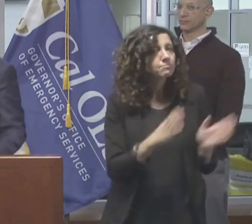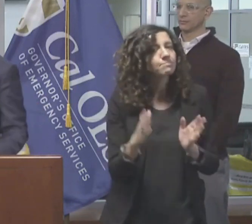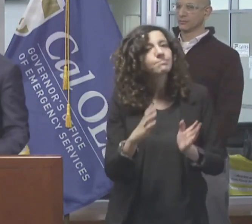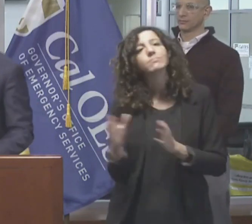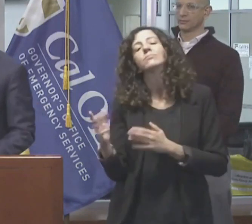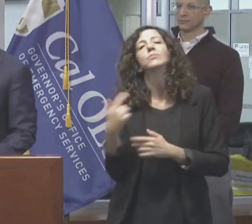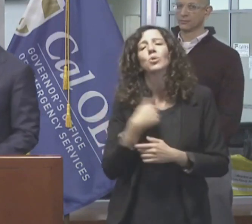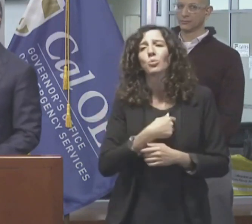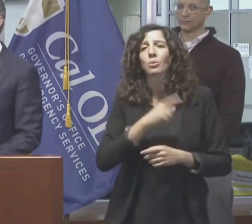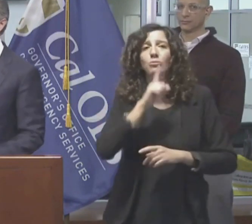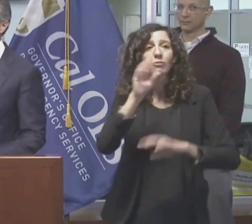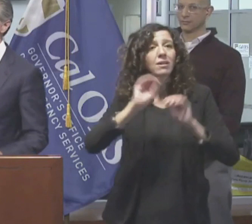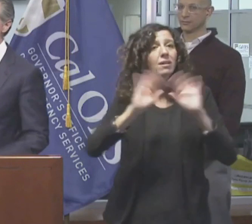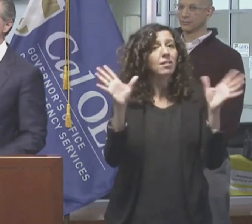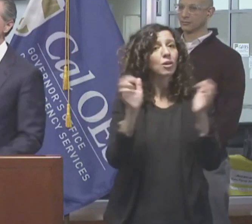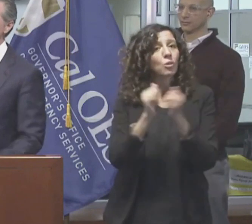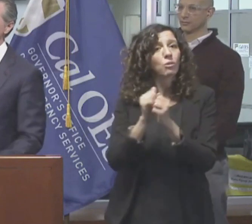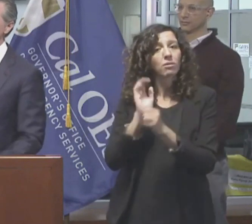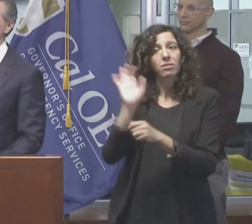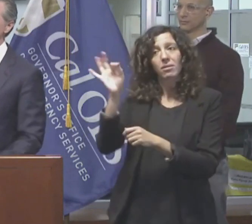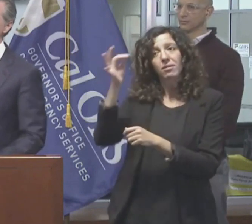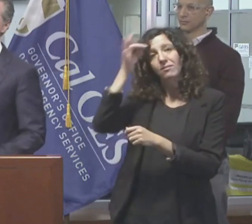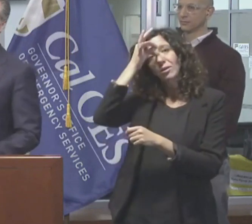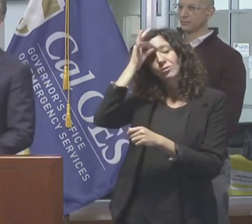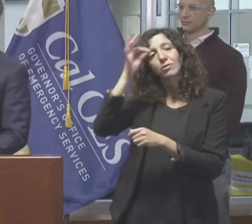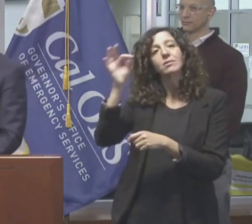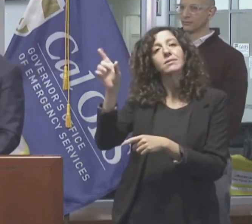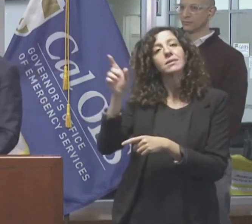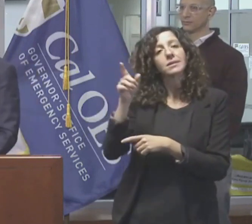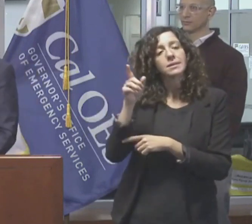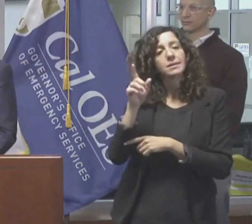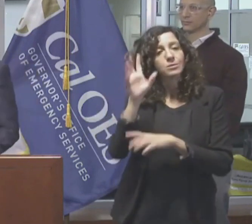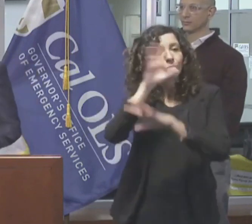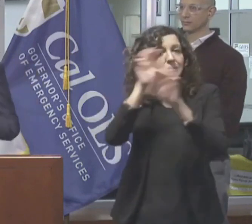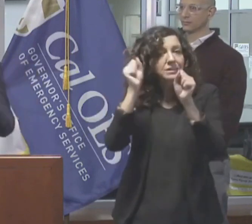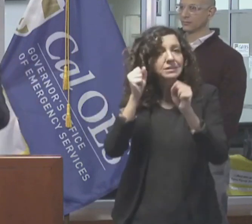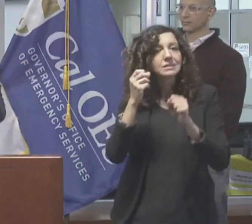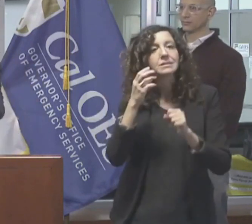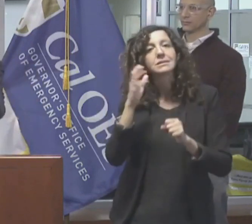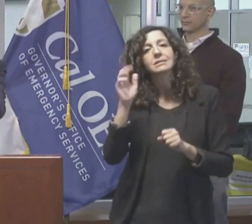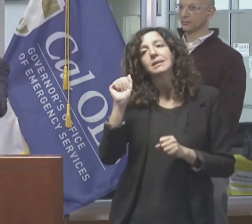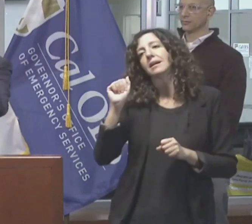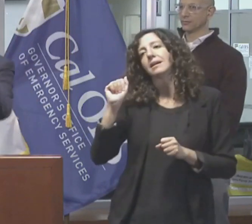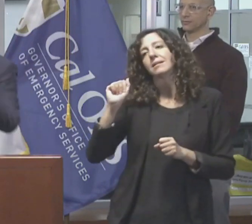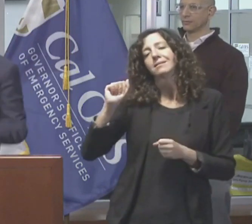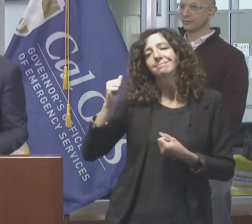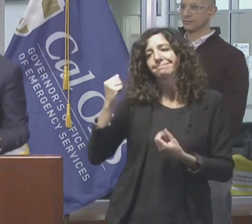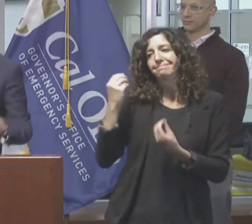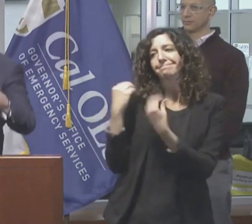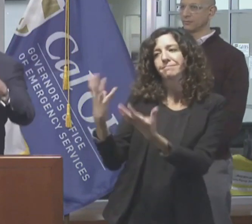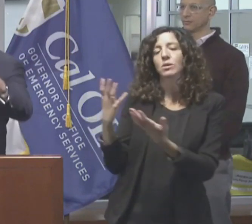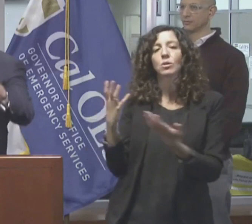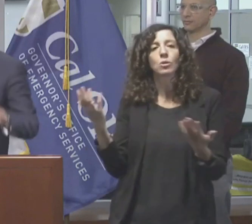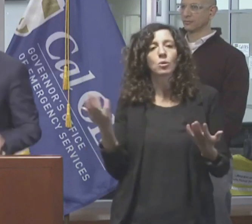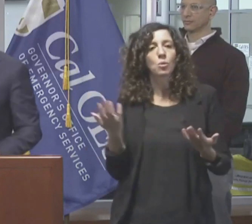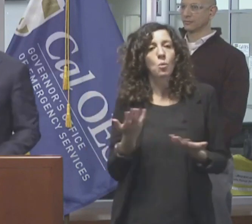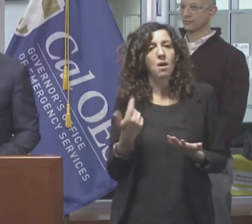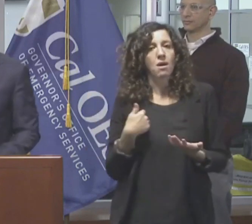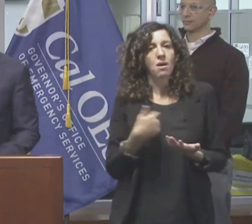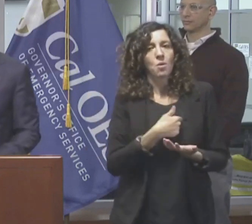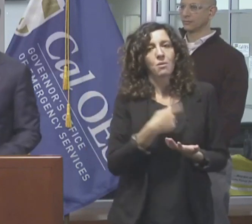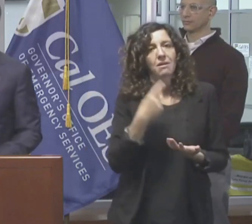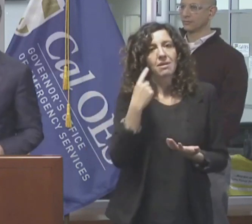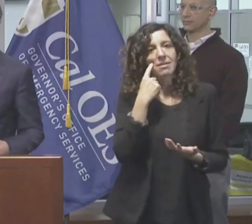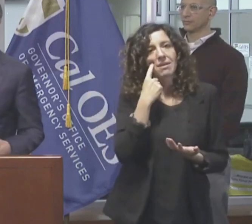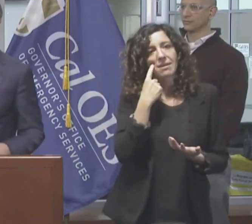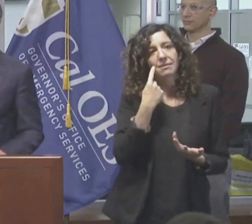We've been very forthright with the administration and their counterparts on just giving them a sense of where we think that will